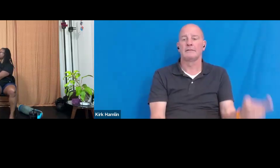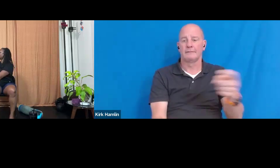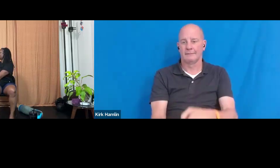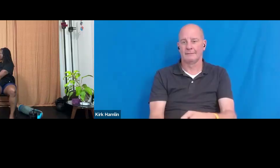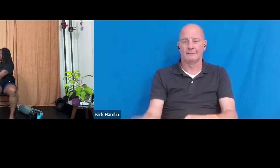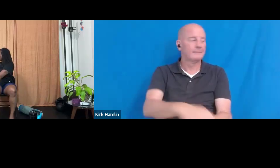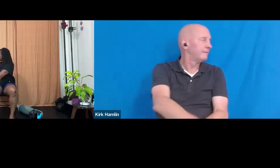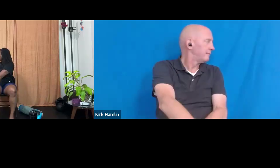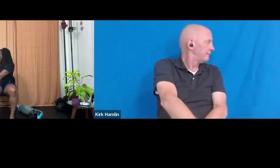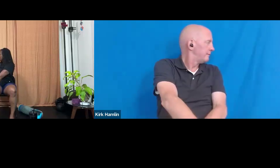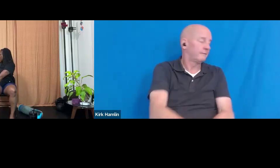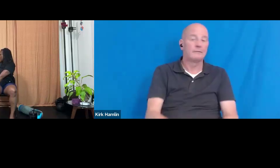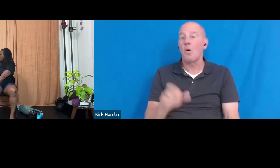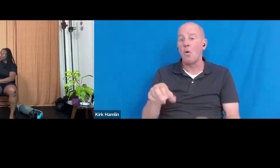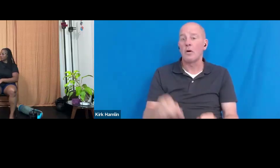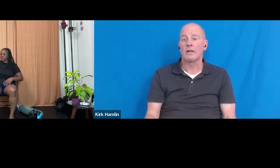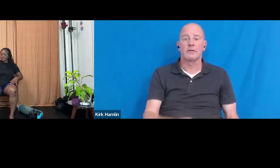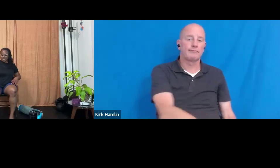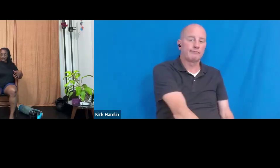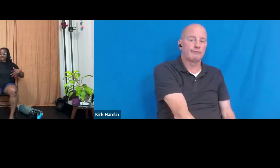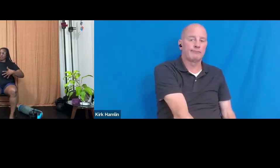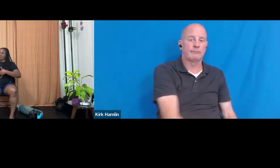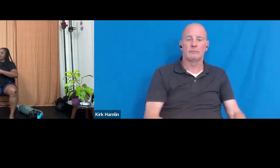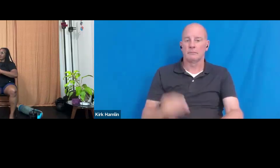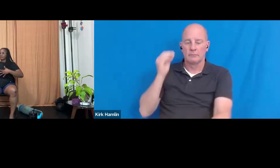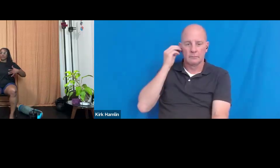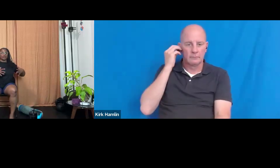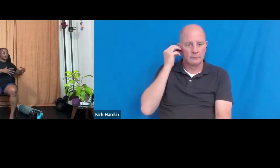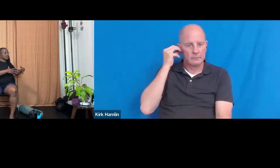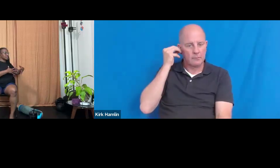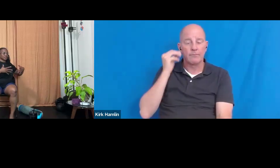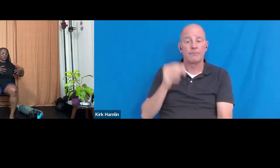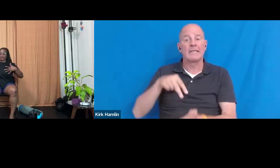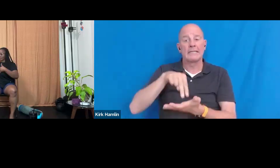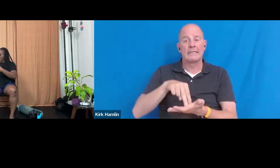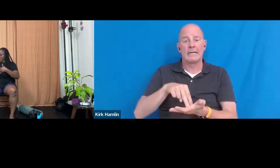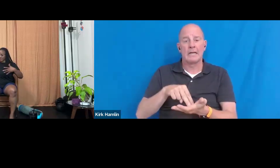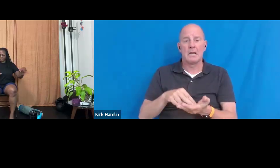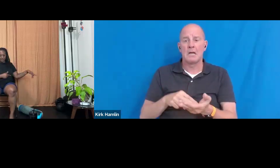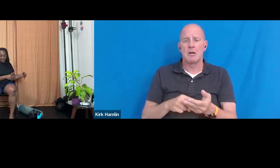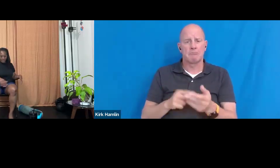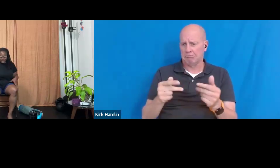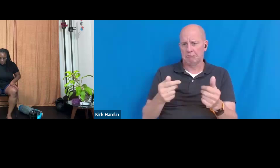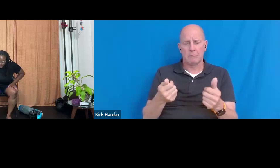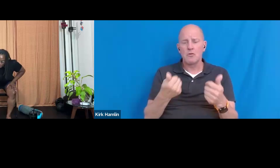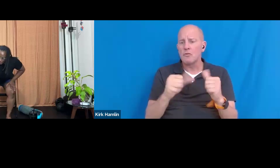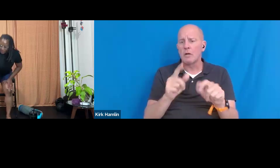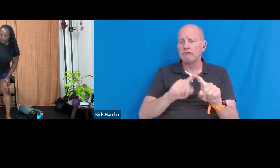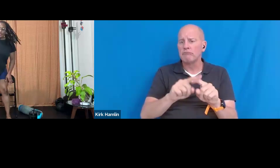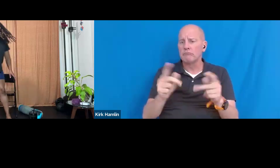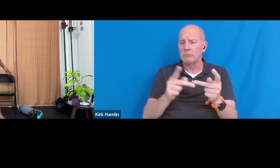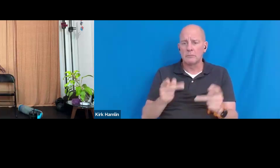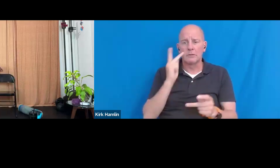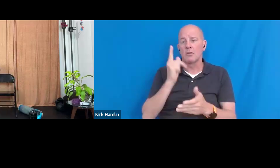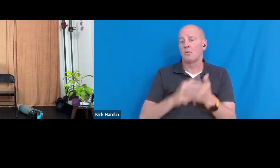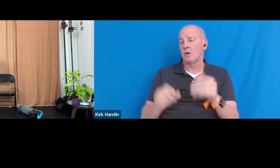same reach across. If you are standing, you can play around with twisting in any way that works. But